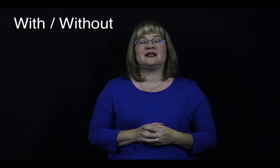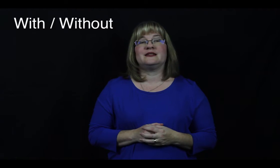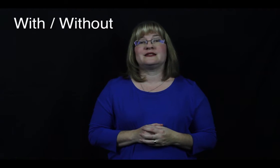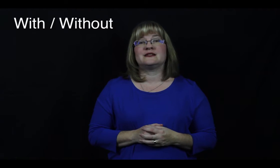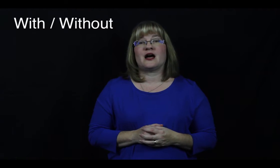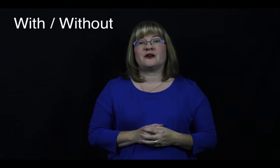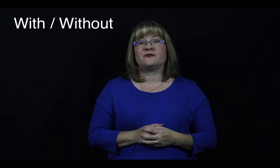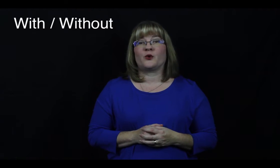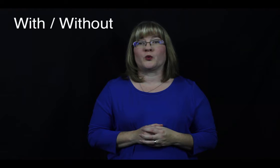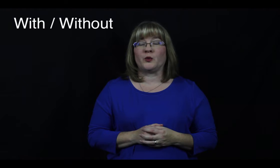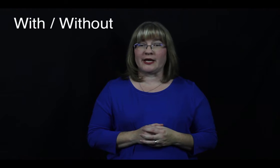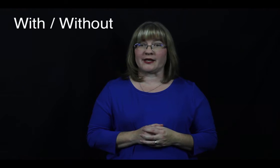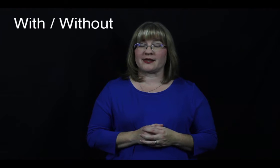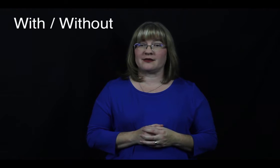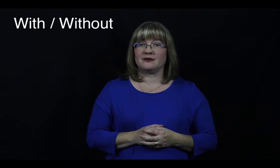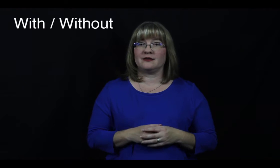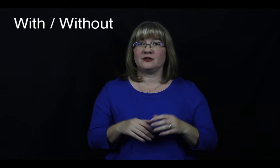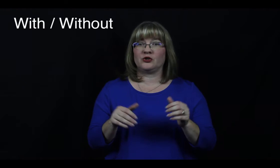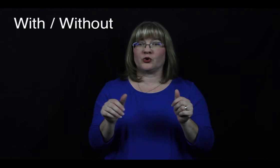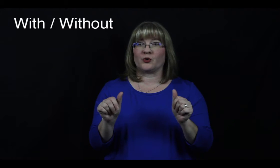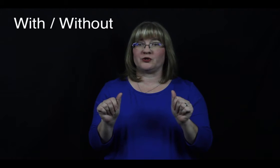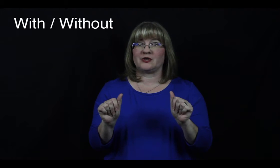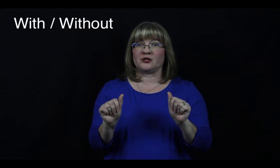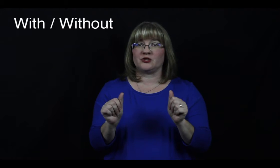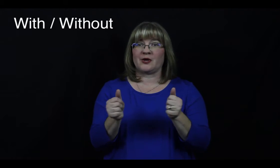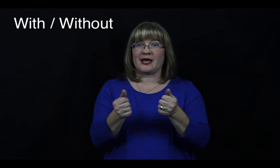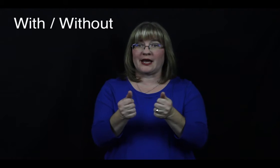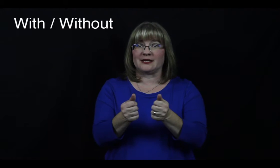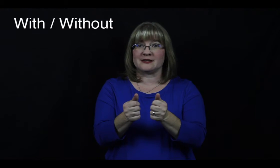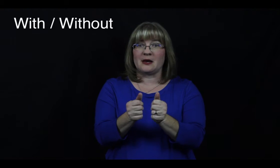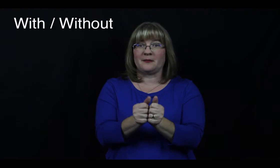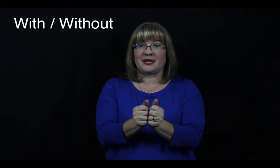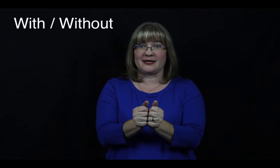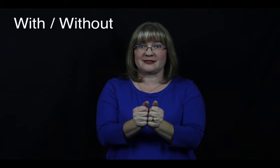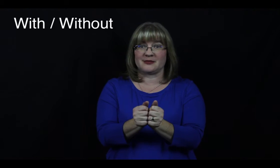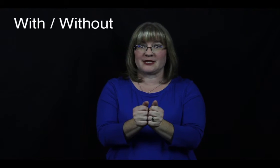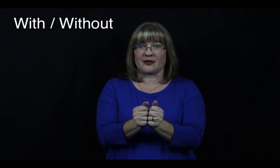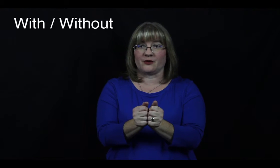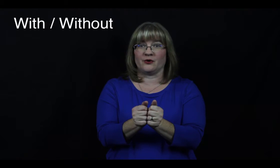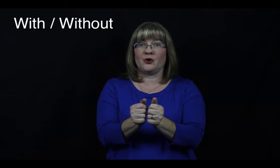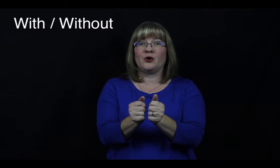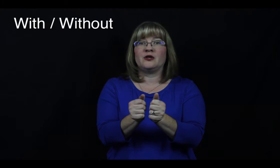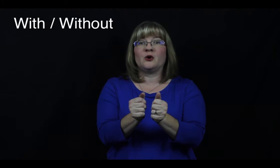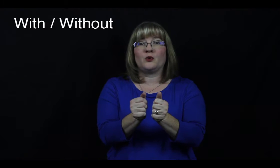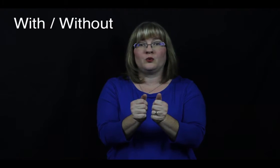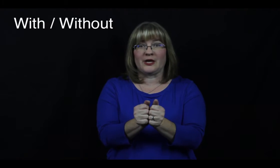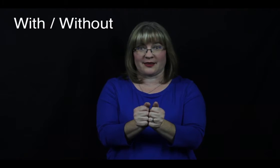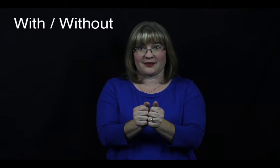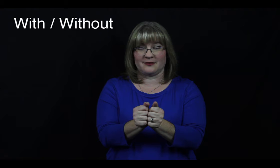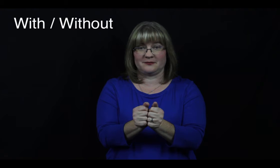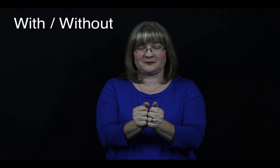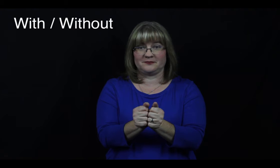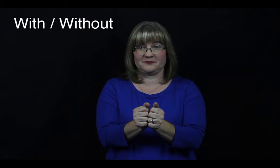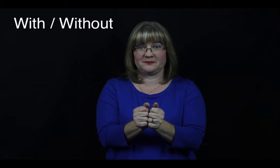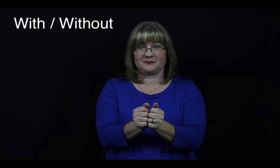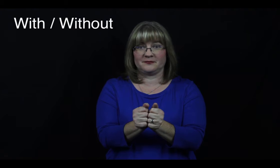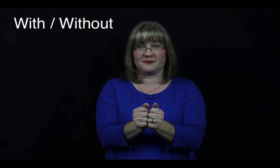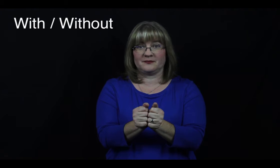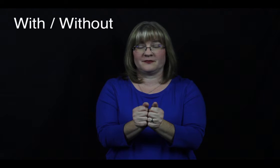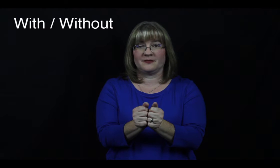The sign for with, you're going to take two hands, place them together. With.